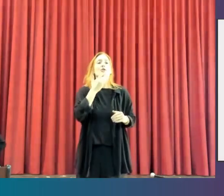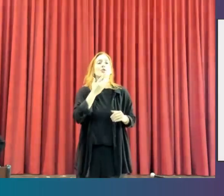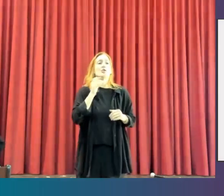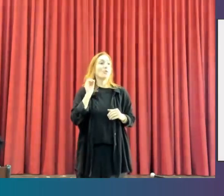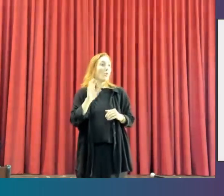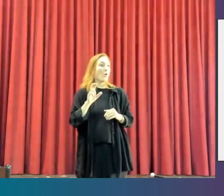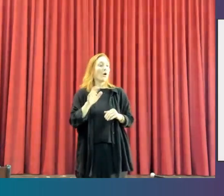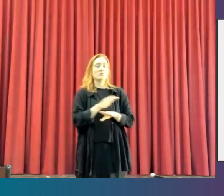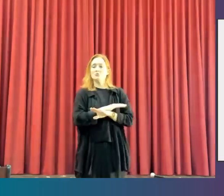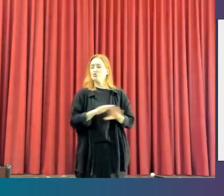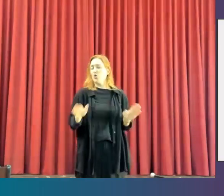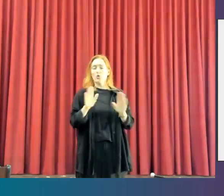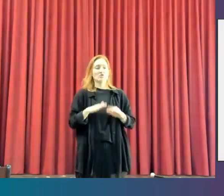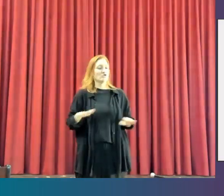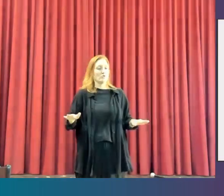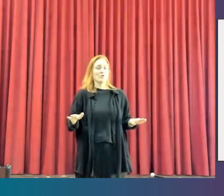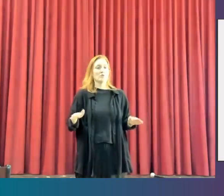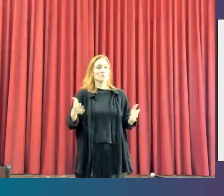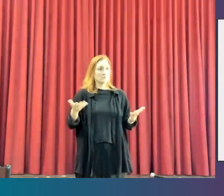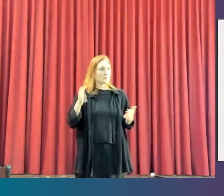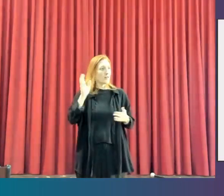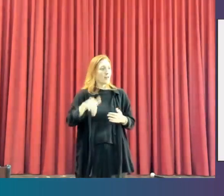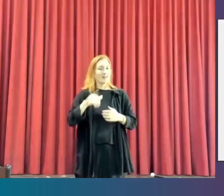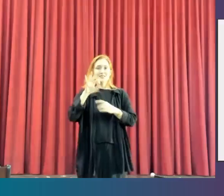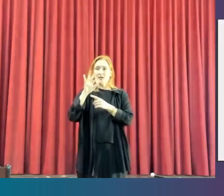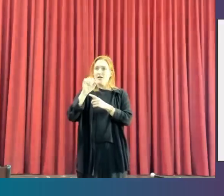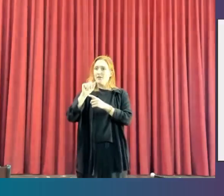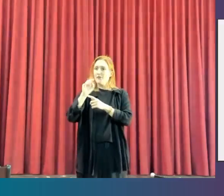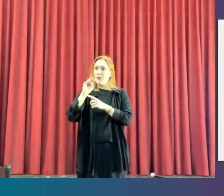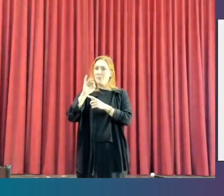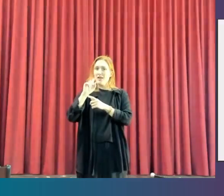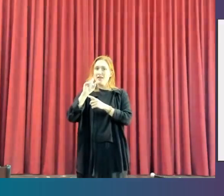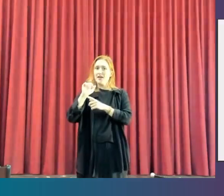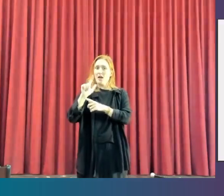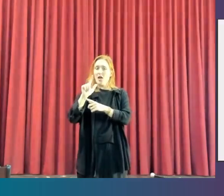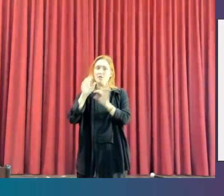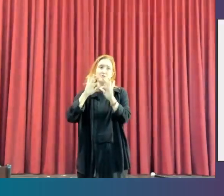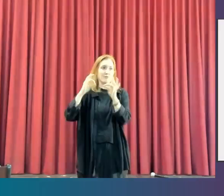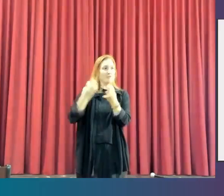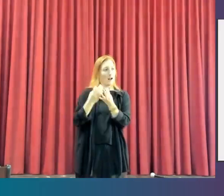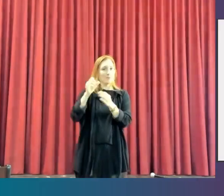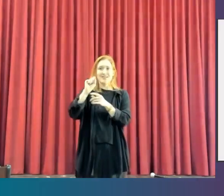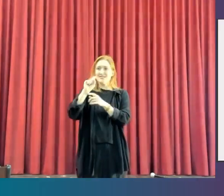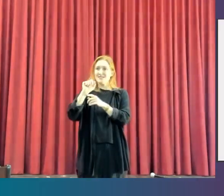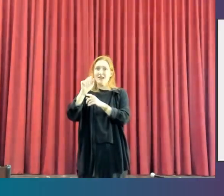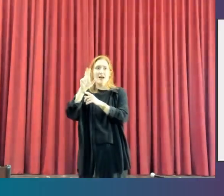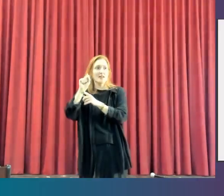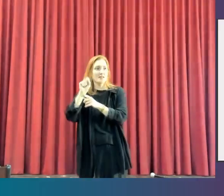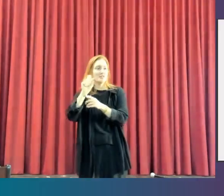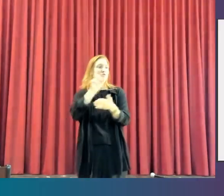of familial status discrimination that we really encourage you to report.